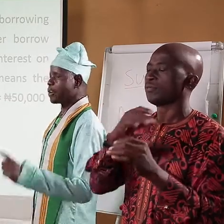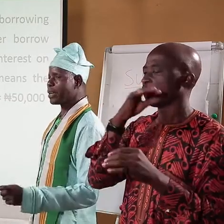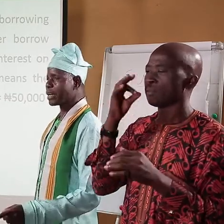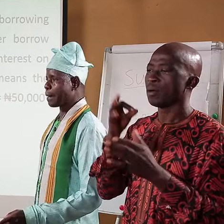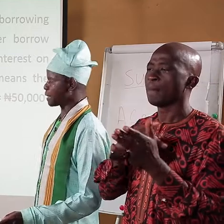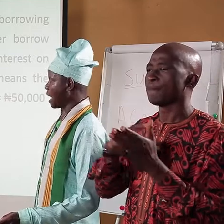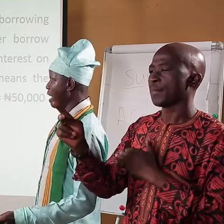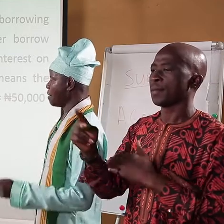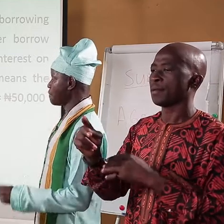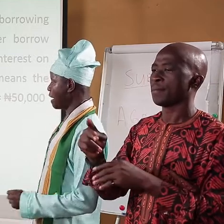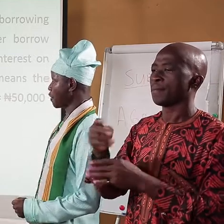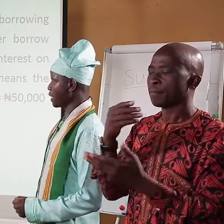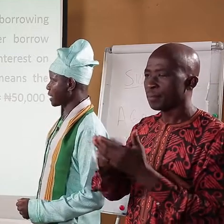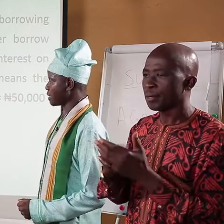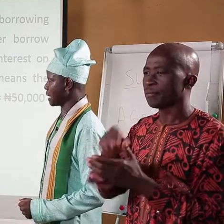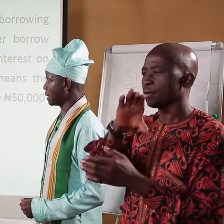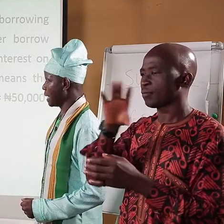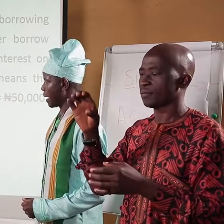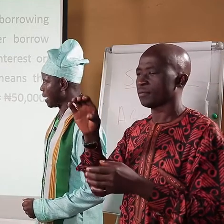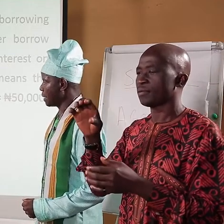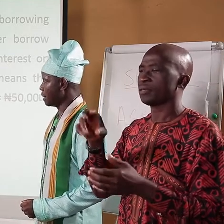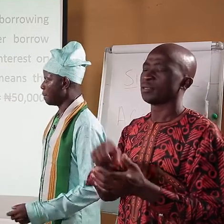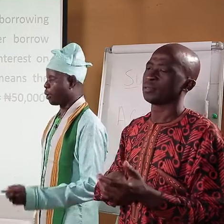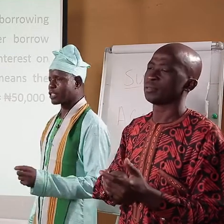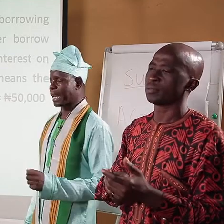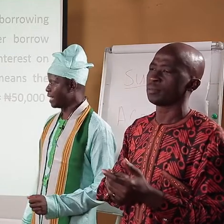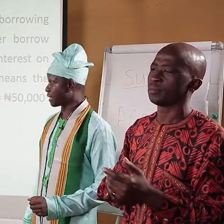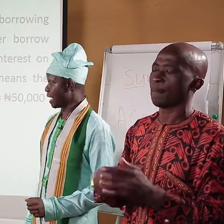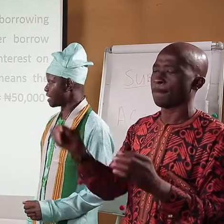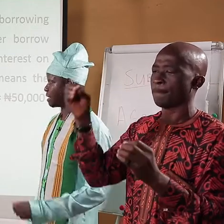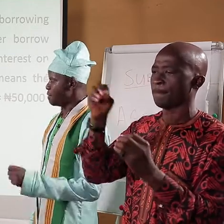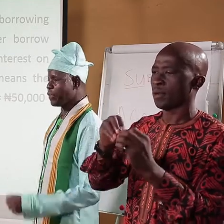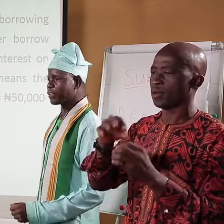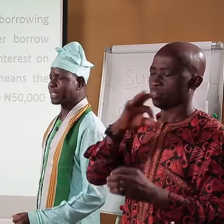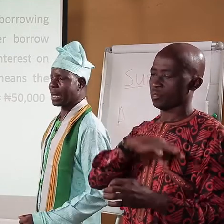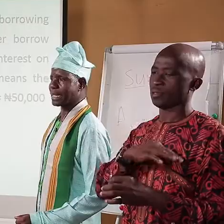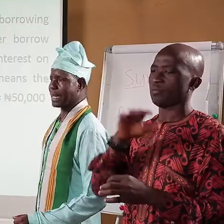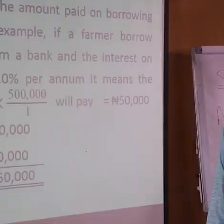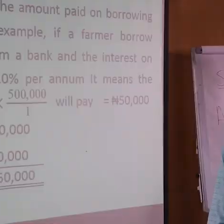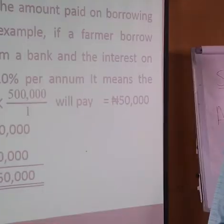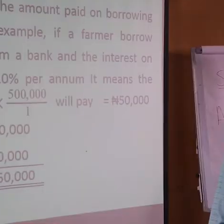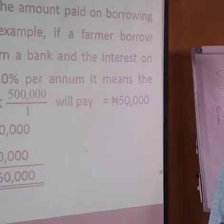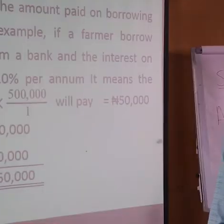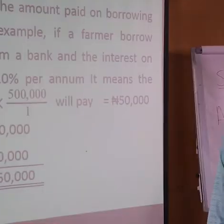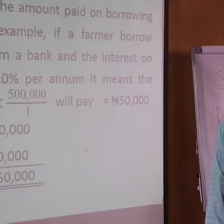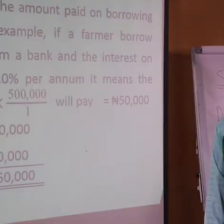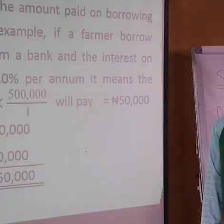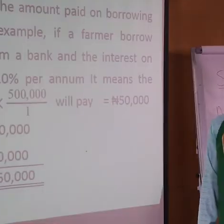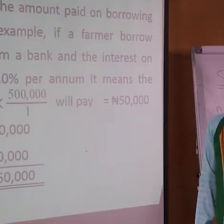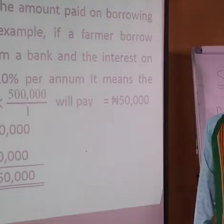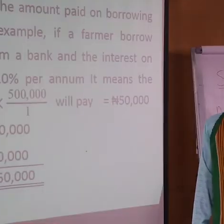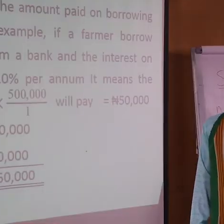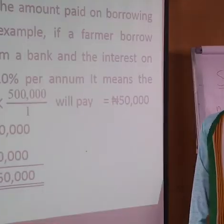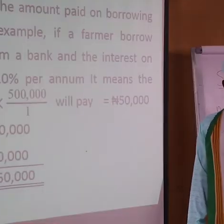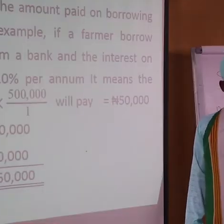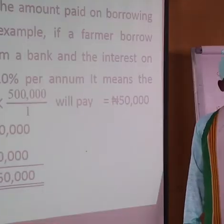pay the real capital, 500,000 naira, plus the interest, 50,000 naira.